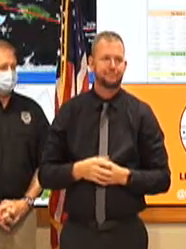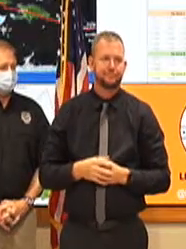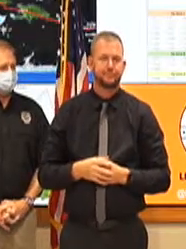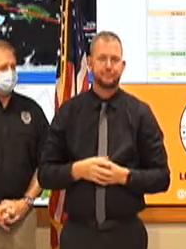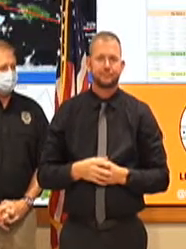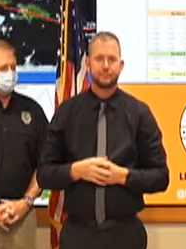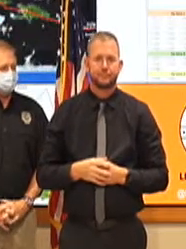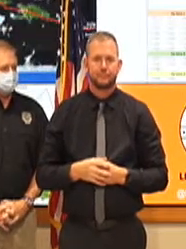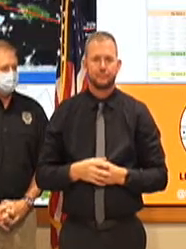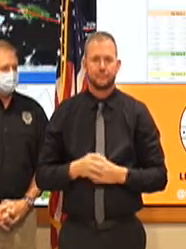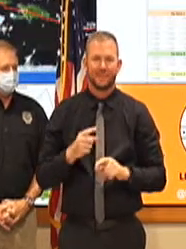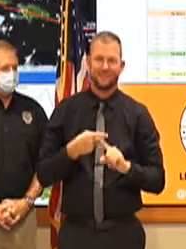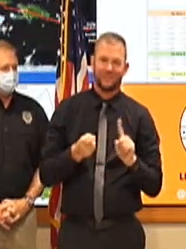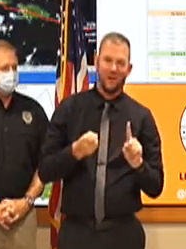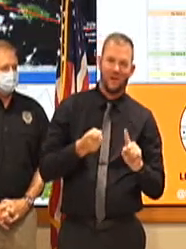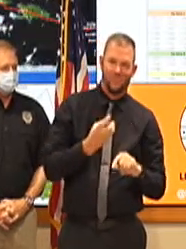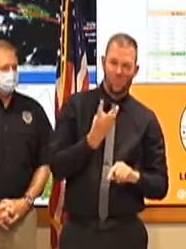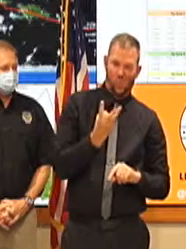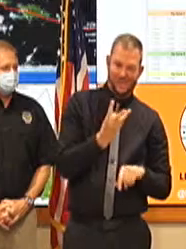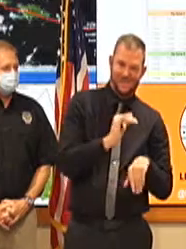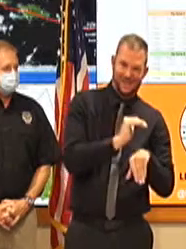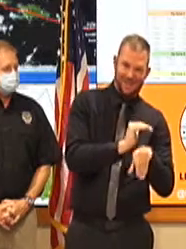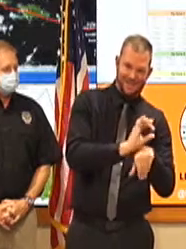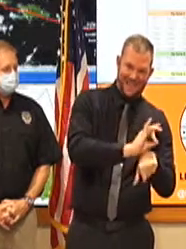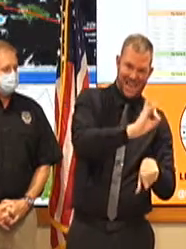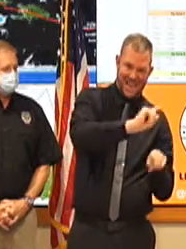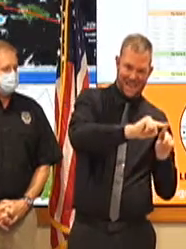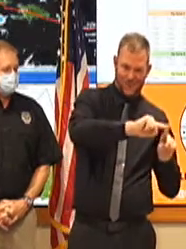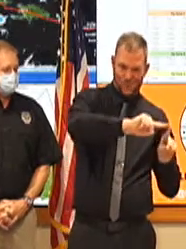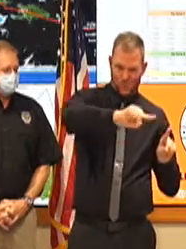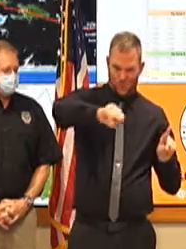noon on Thursday, okay? Okay, thanks, Judge.